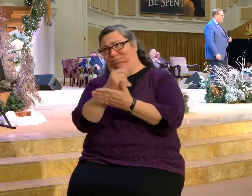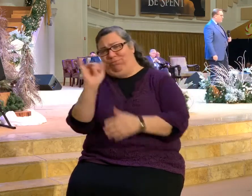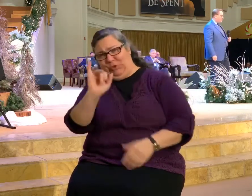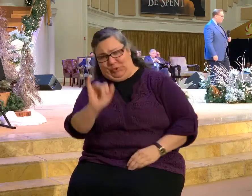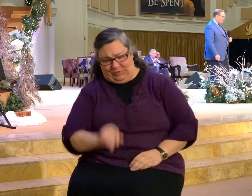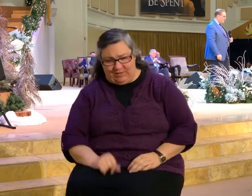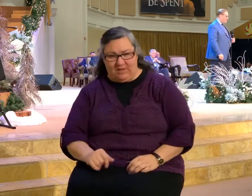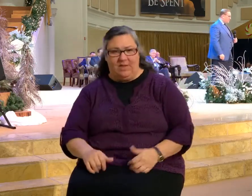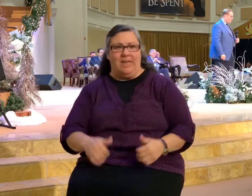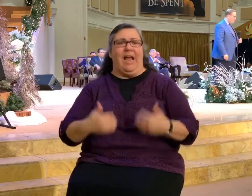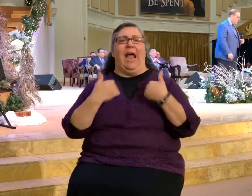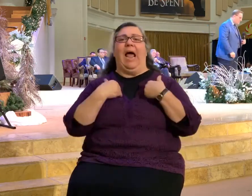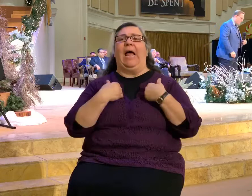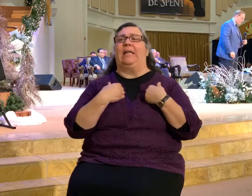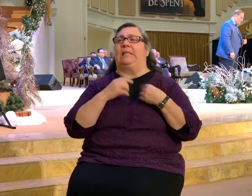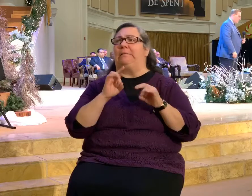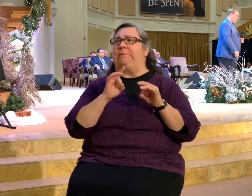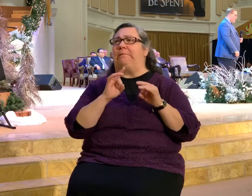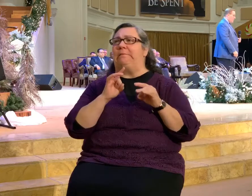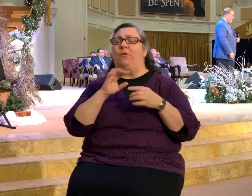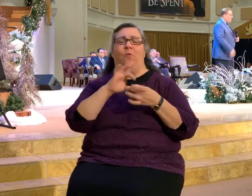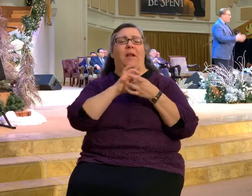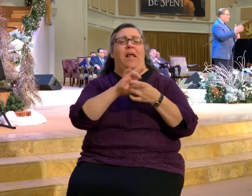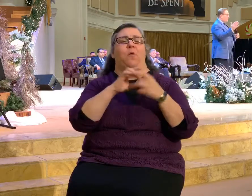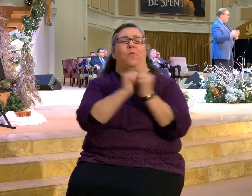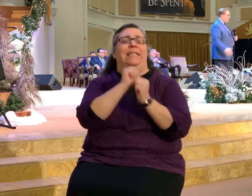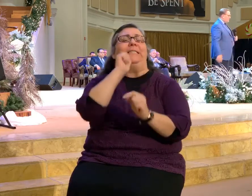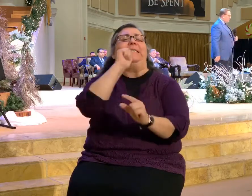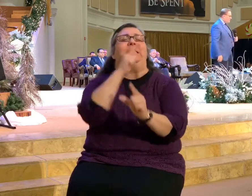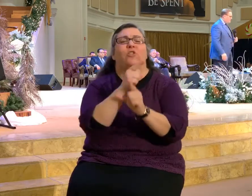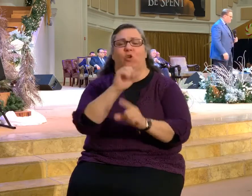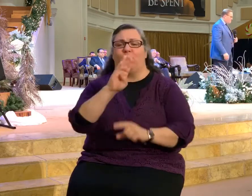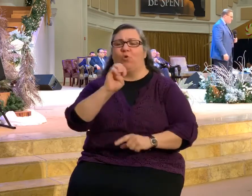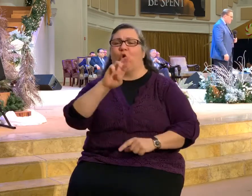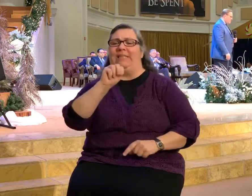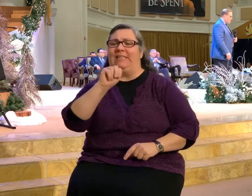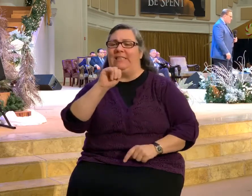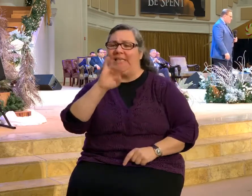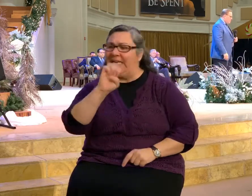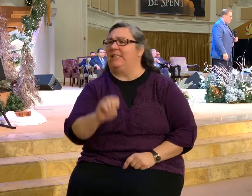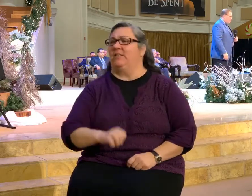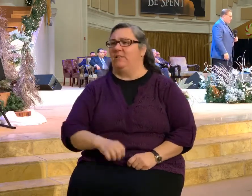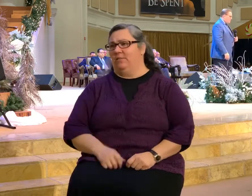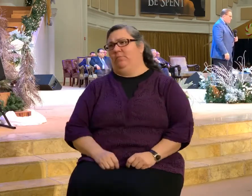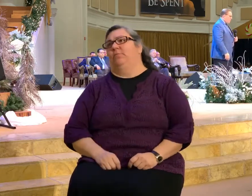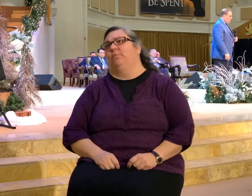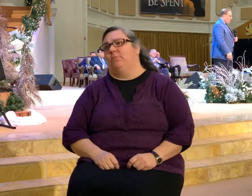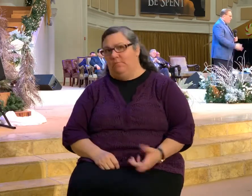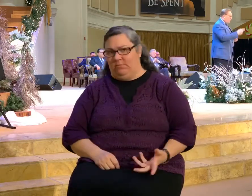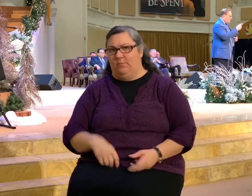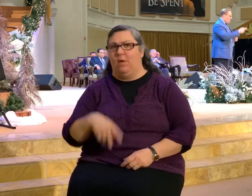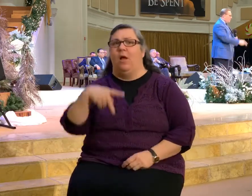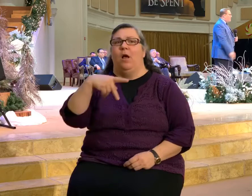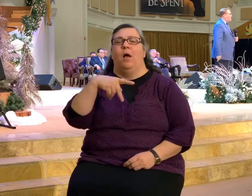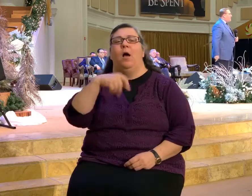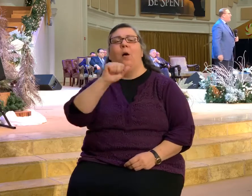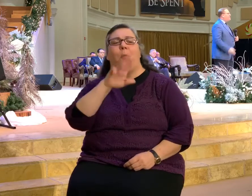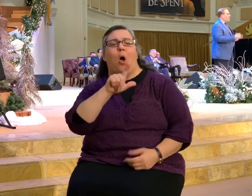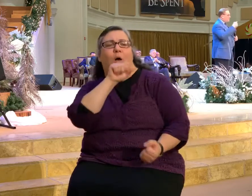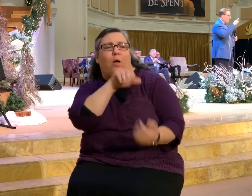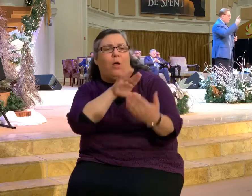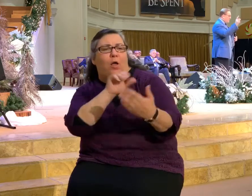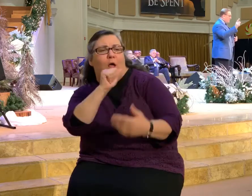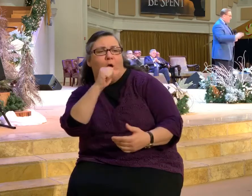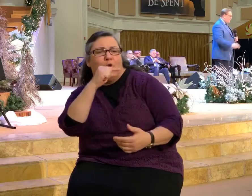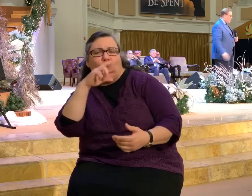Incestuous relationship with his sister Bernice. I told you, these people are nuts. Paul appealed to Agrippa. He said,